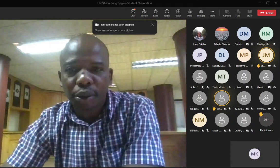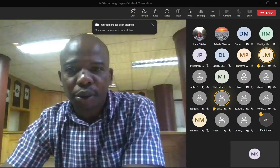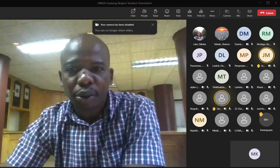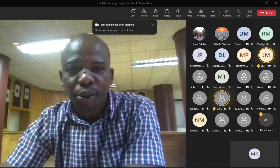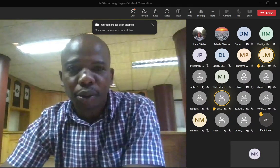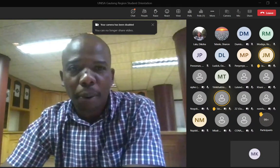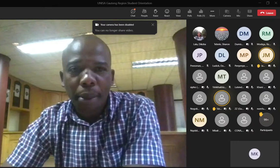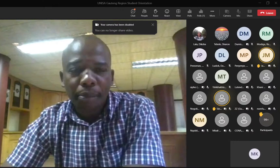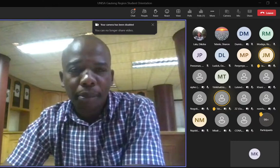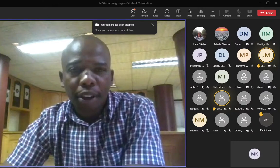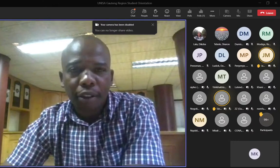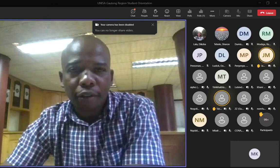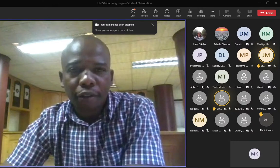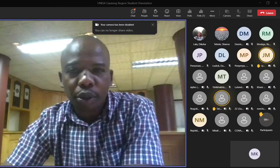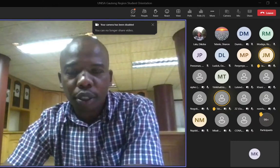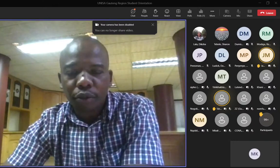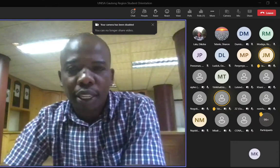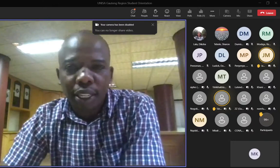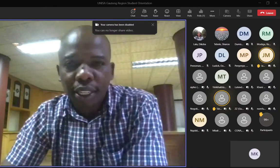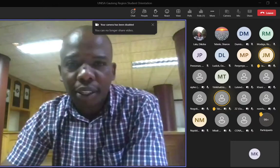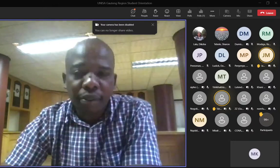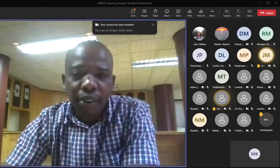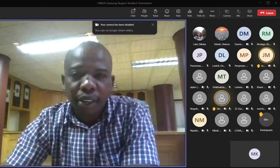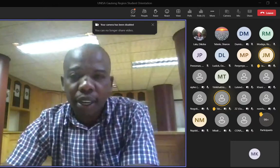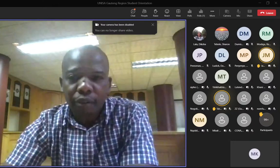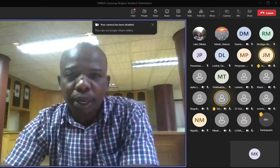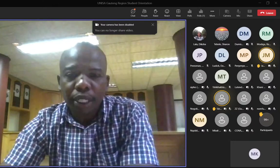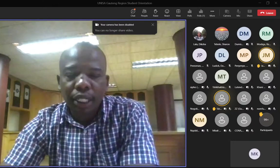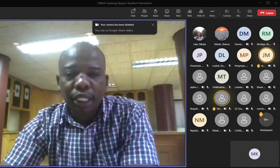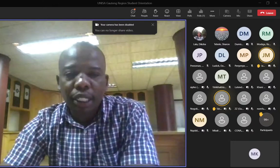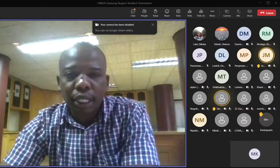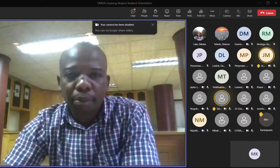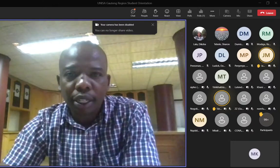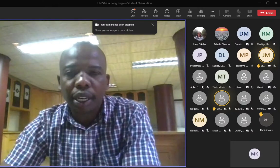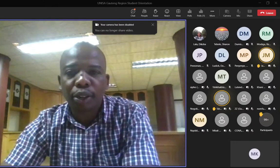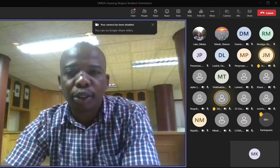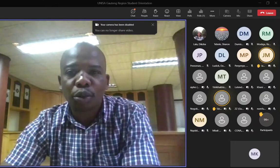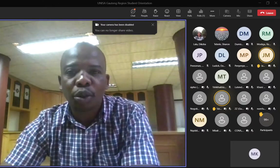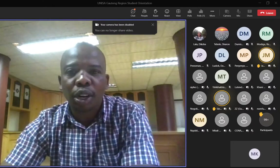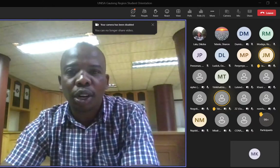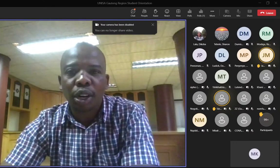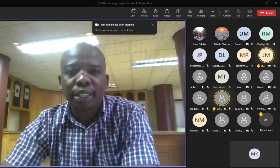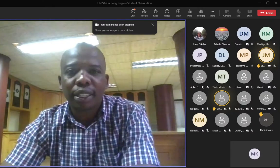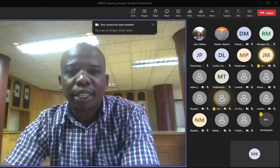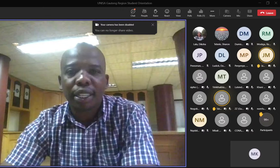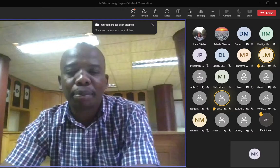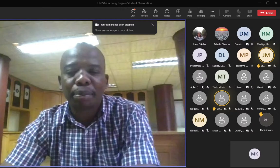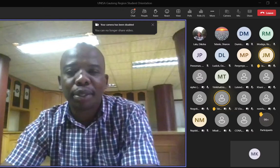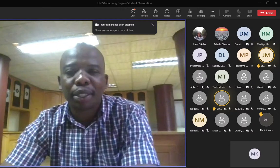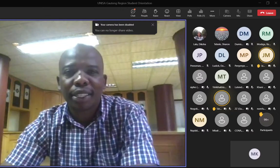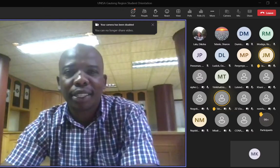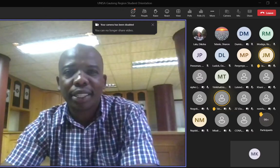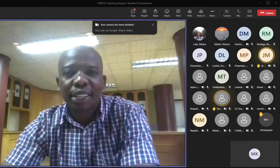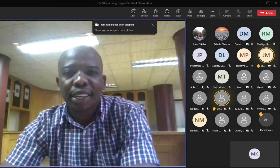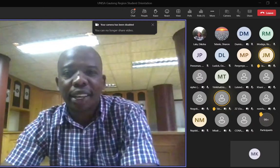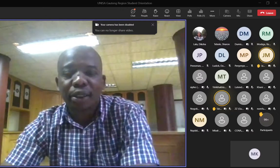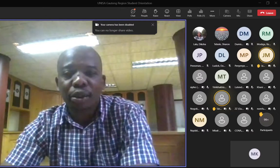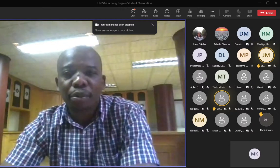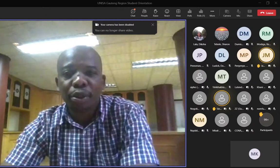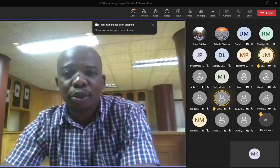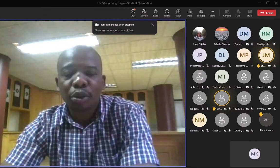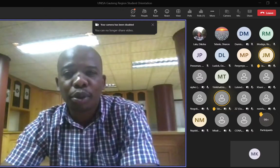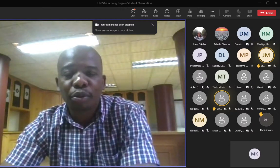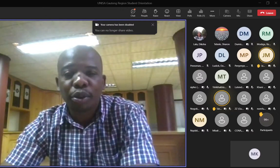students for your efforts for attending for participating and to all our esteemed speakers